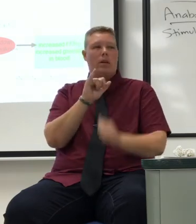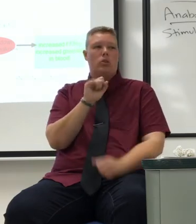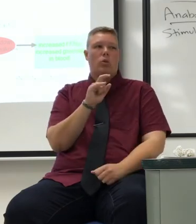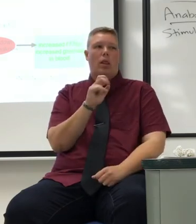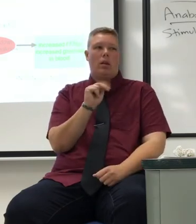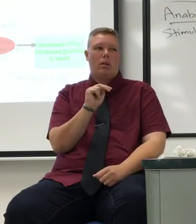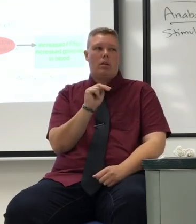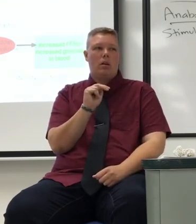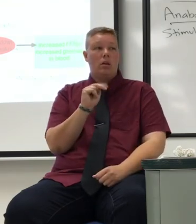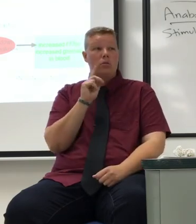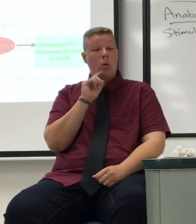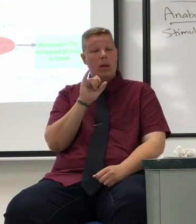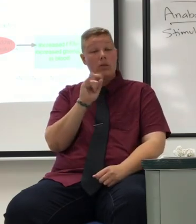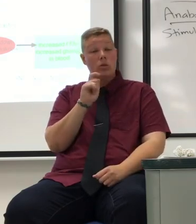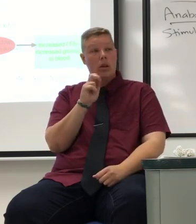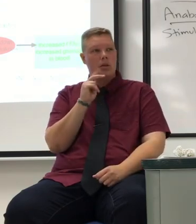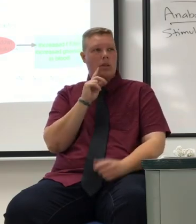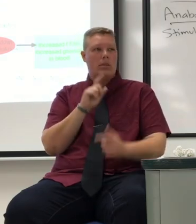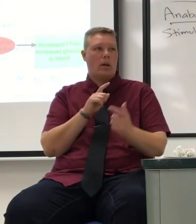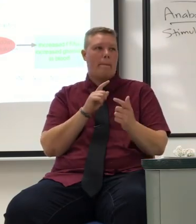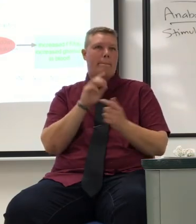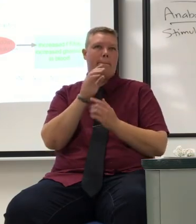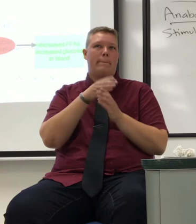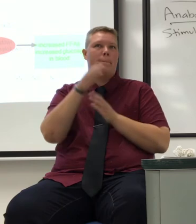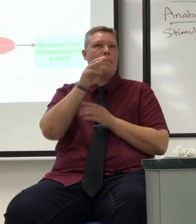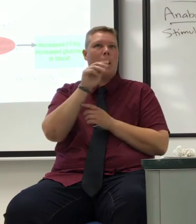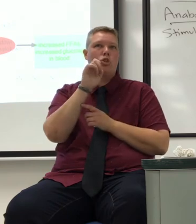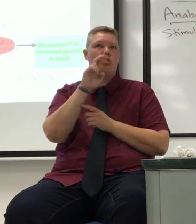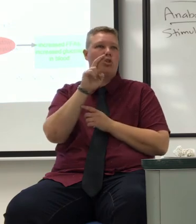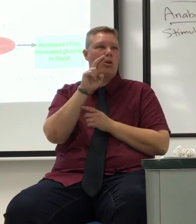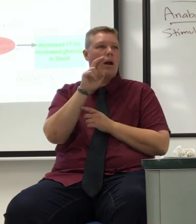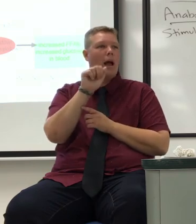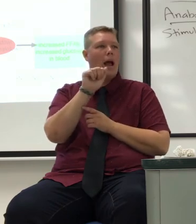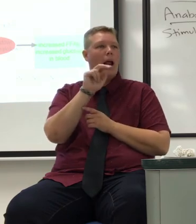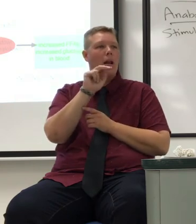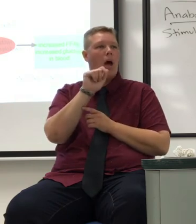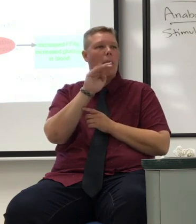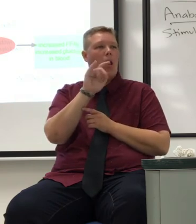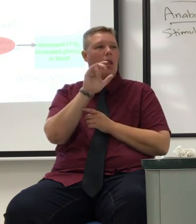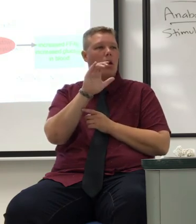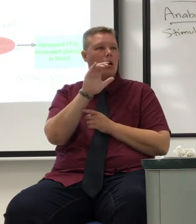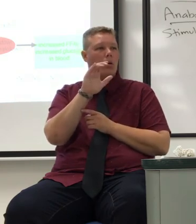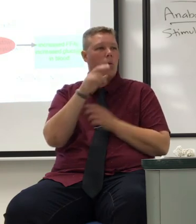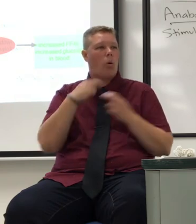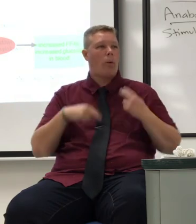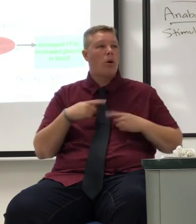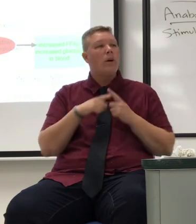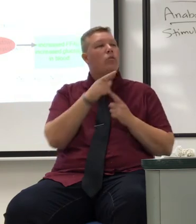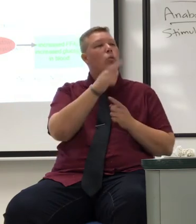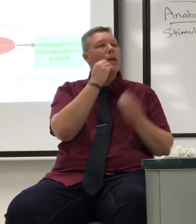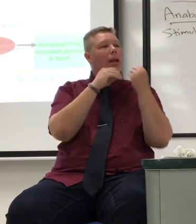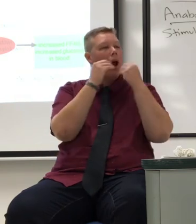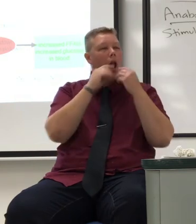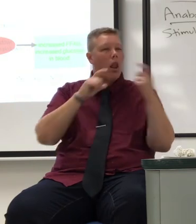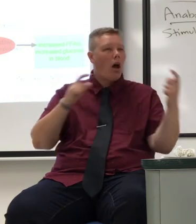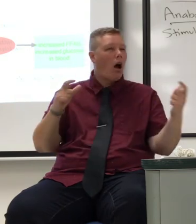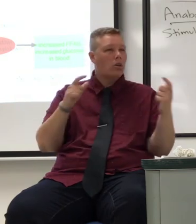major anabolic hormone. Think of a large meal consumed. You go to